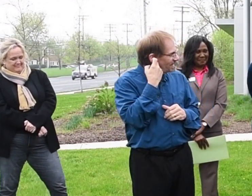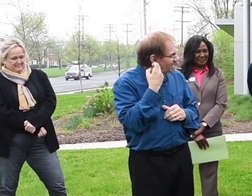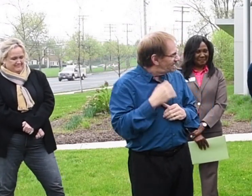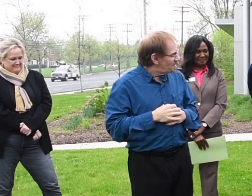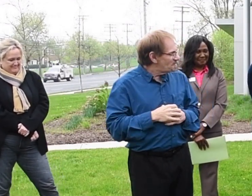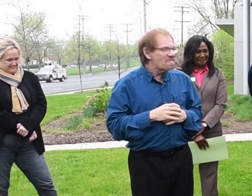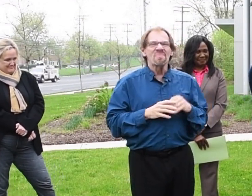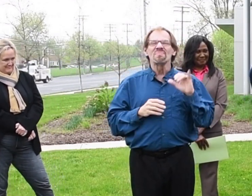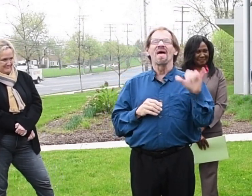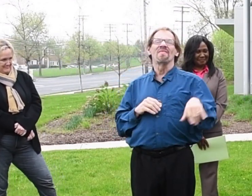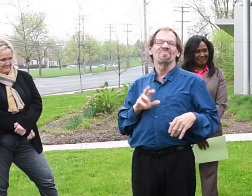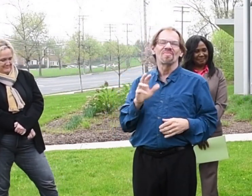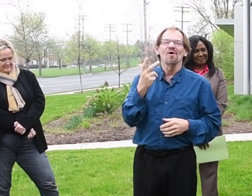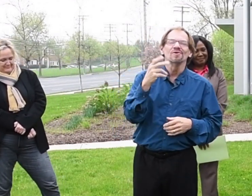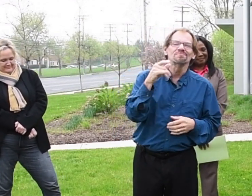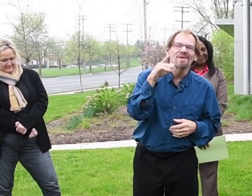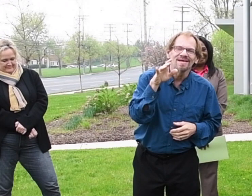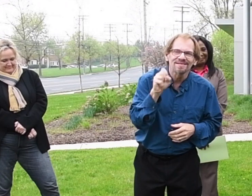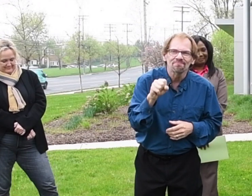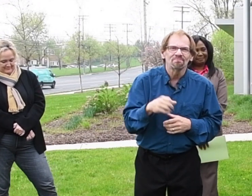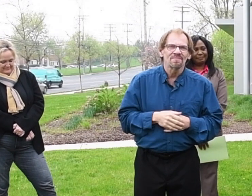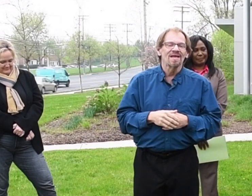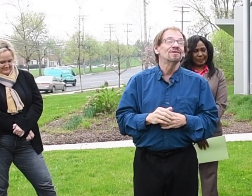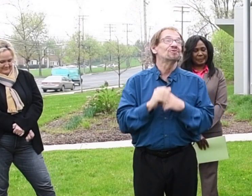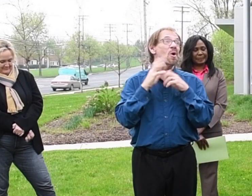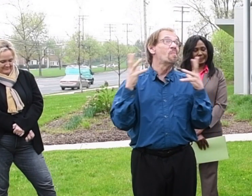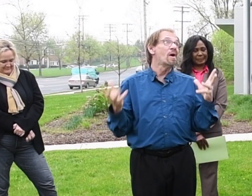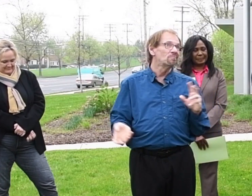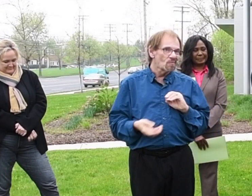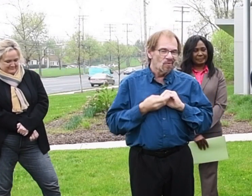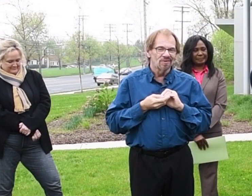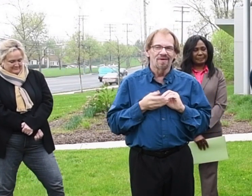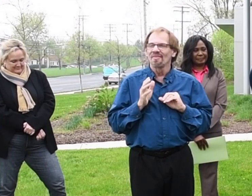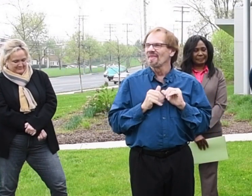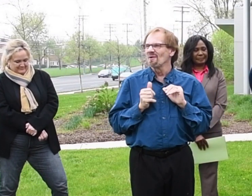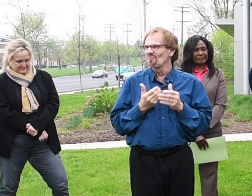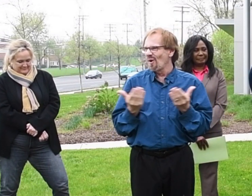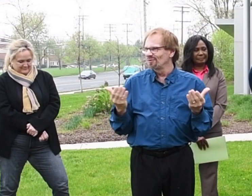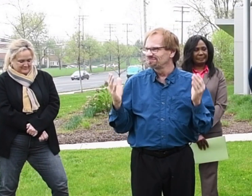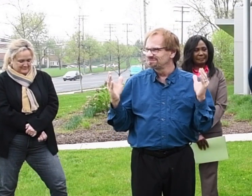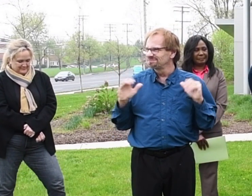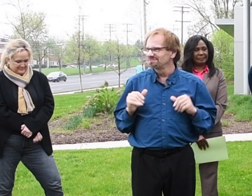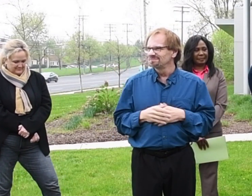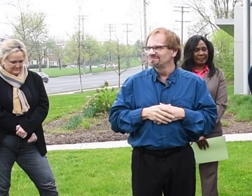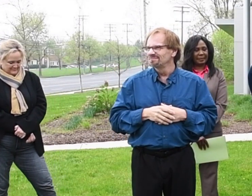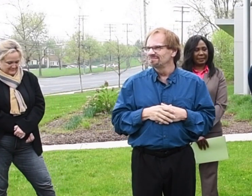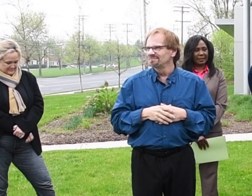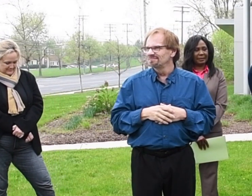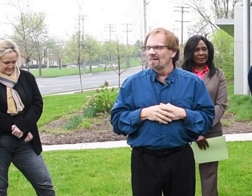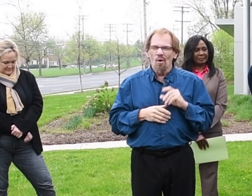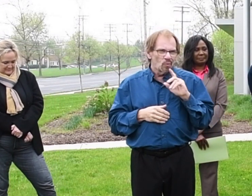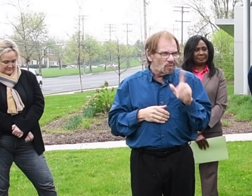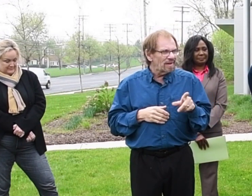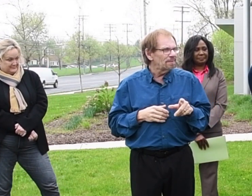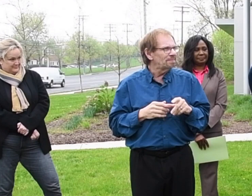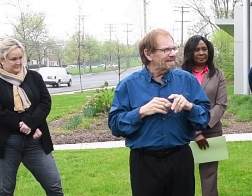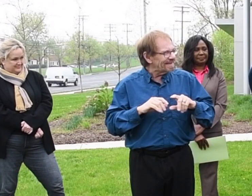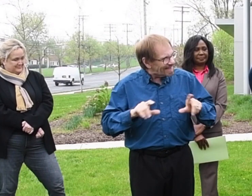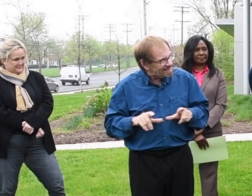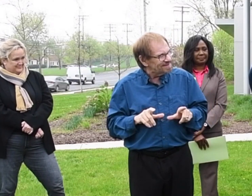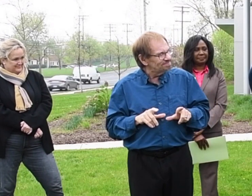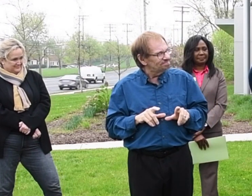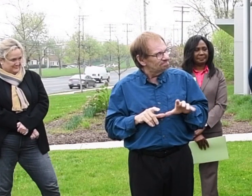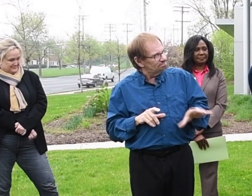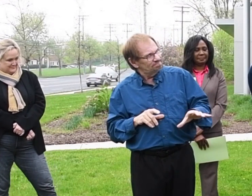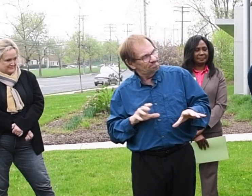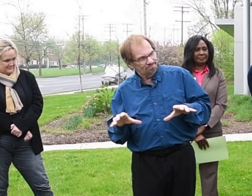it. But these third spaces are so much more than just walls. They're really places, and the connections between